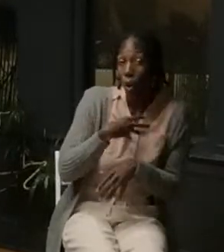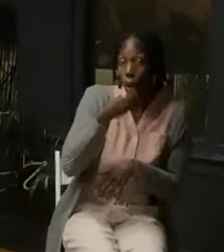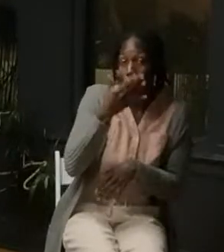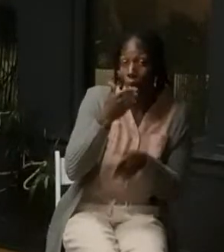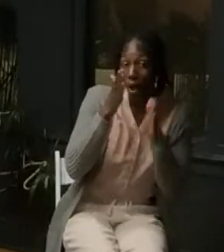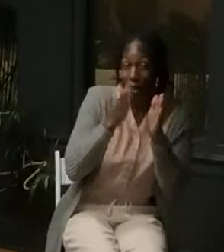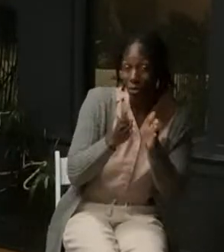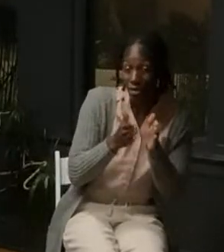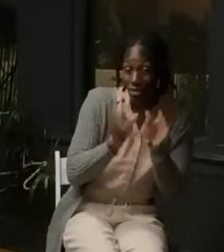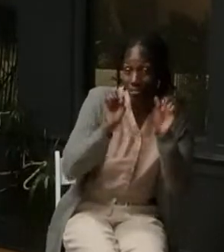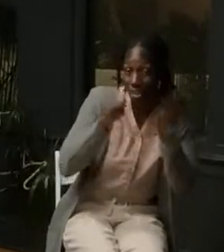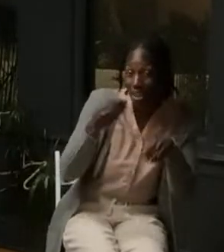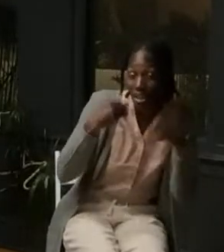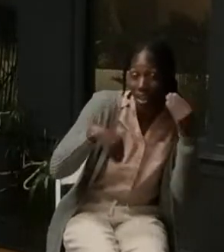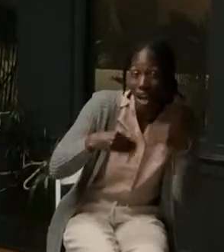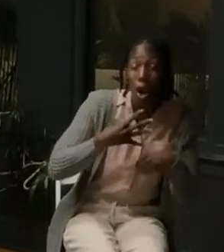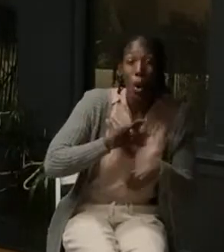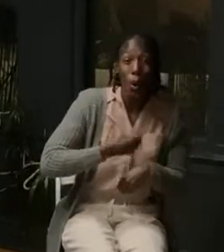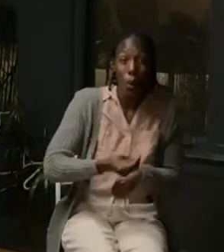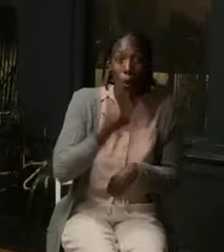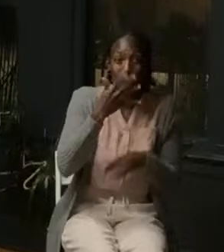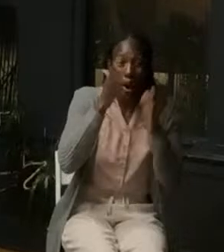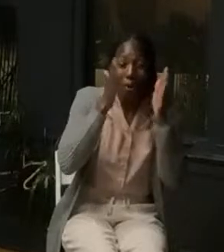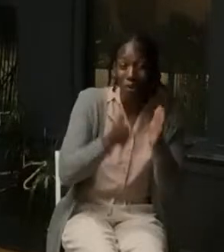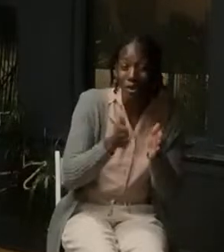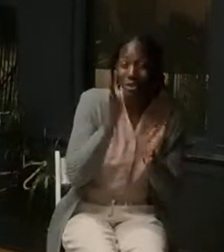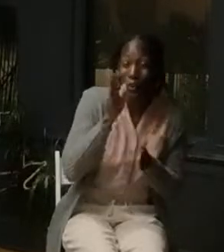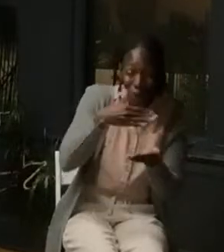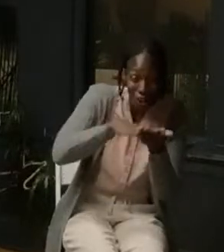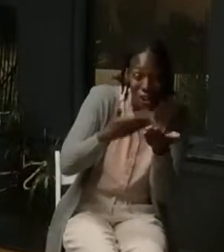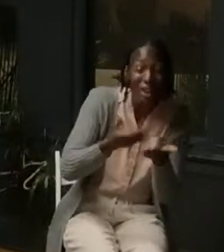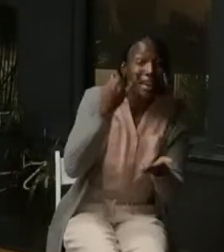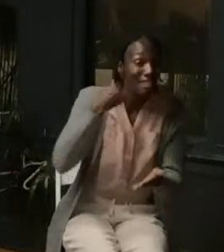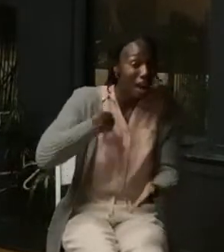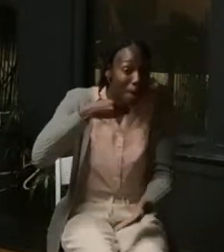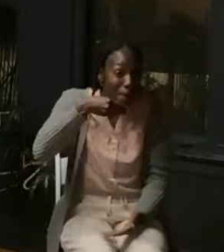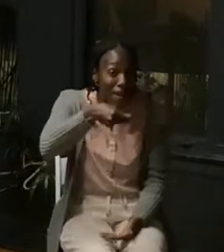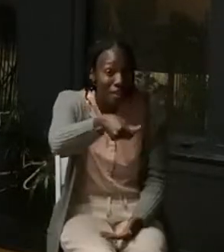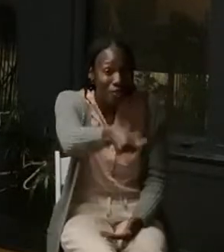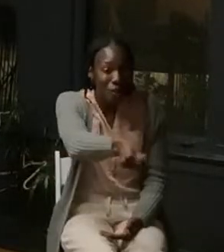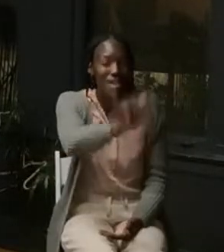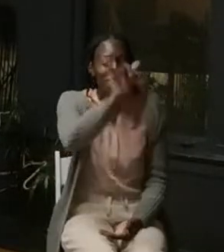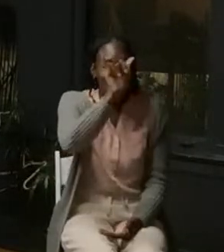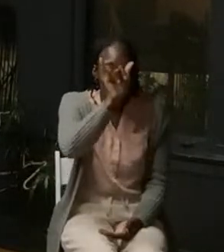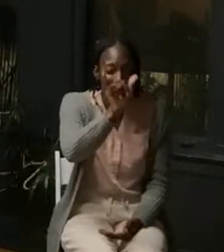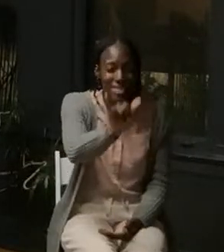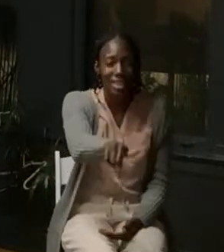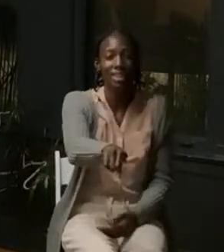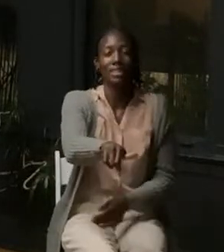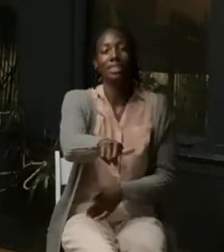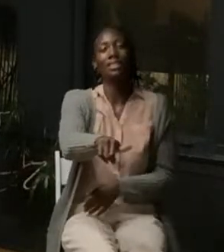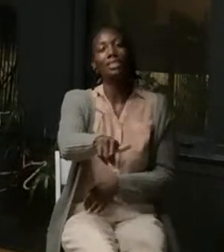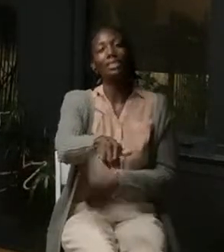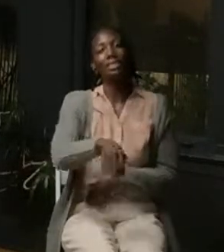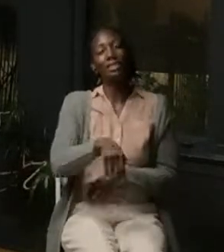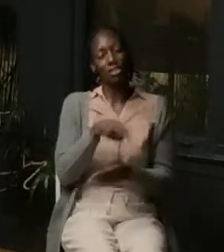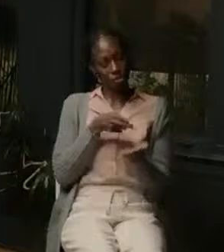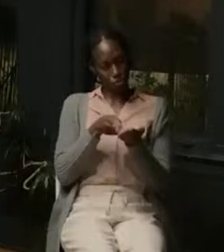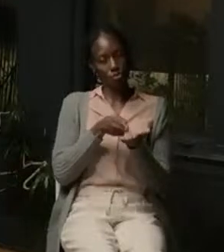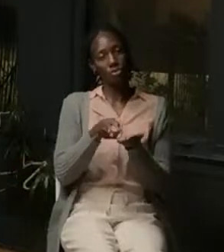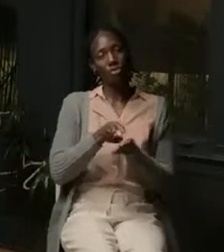eat. It is chicken a white person will cook when I pay for it. That is